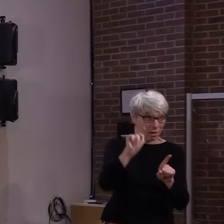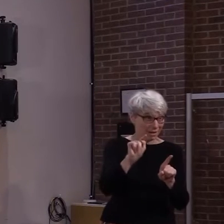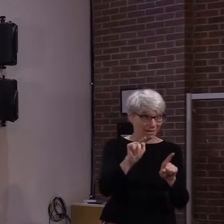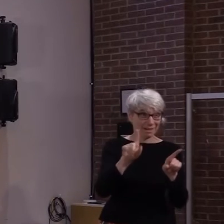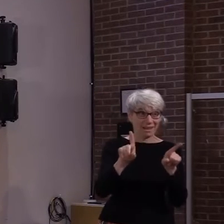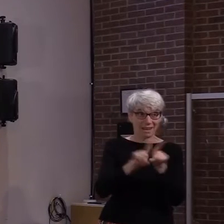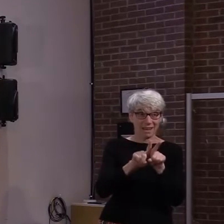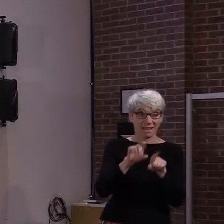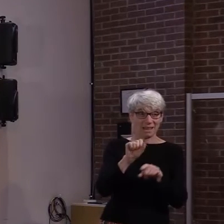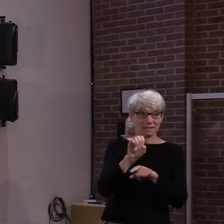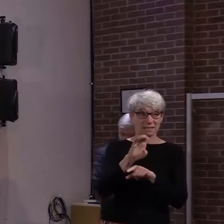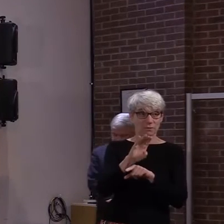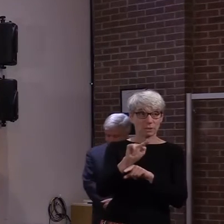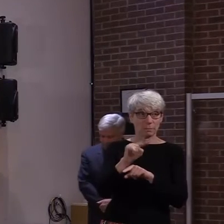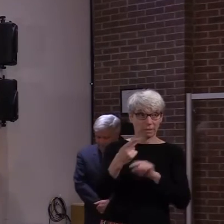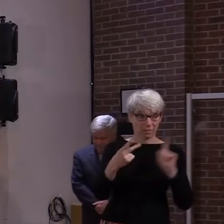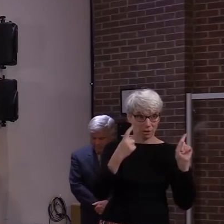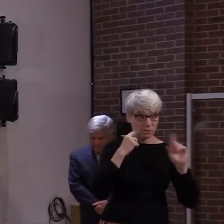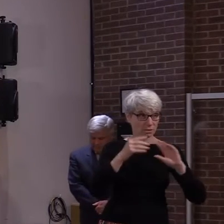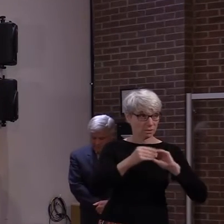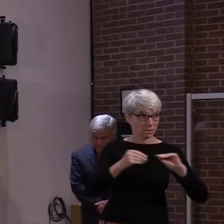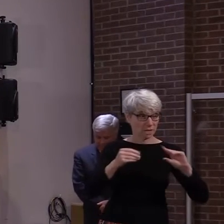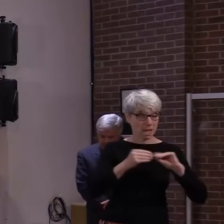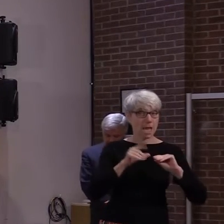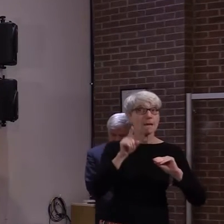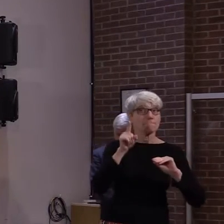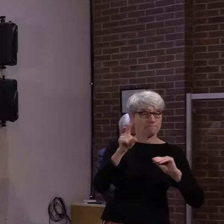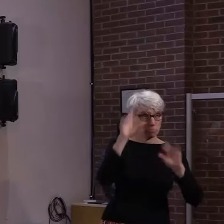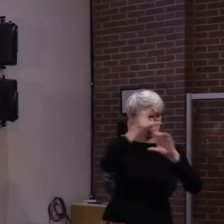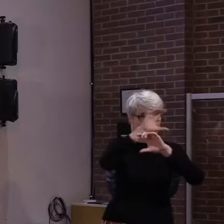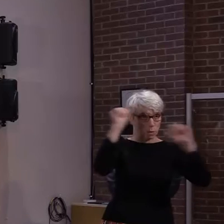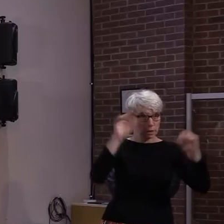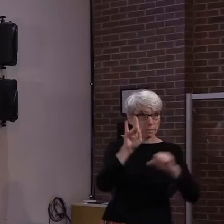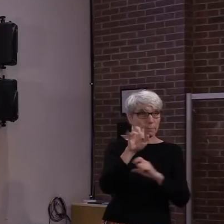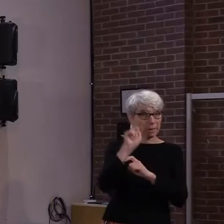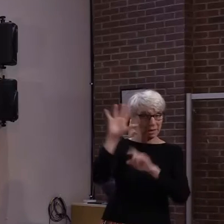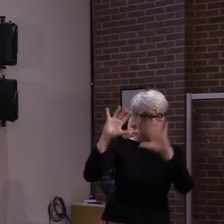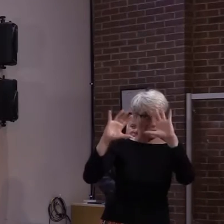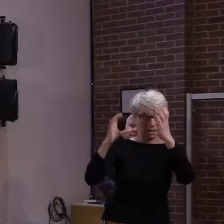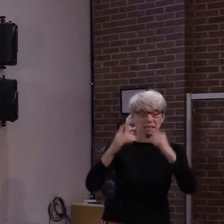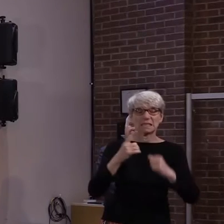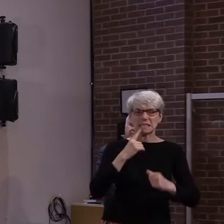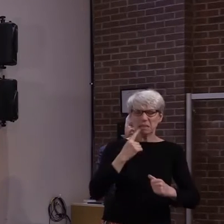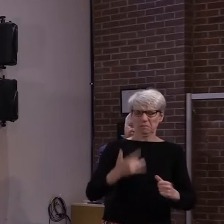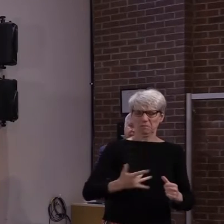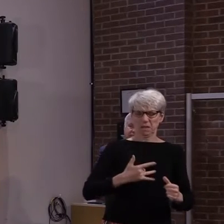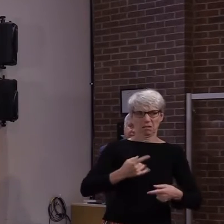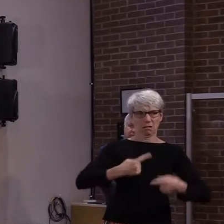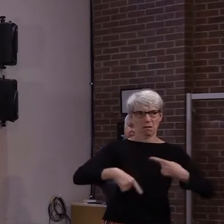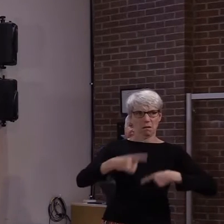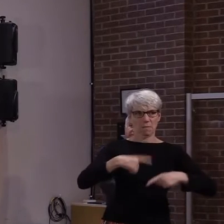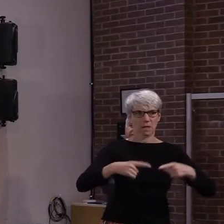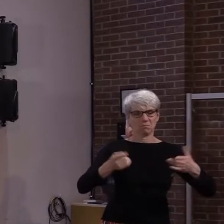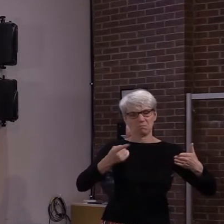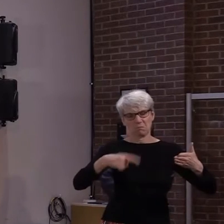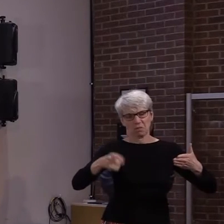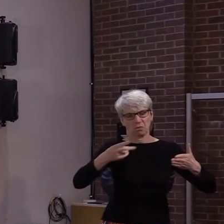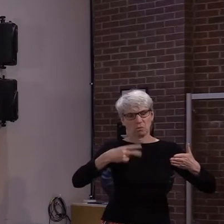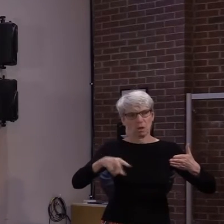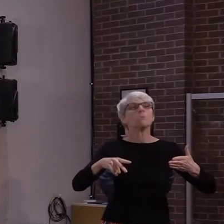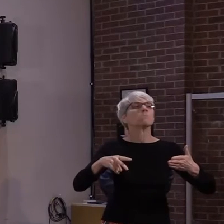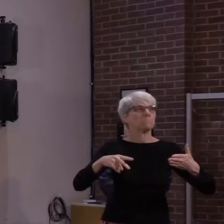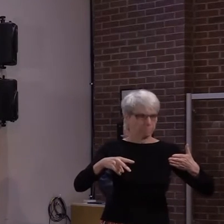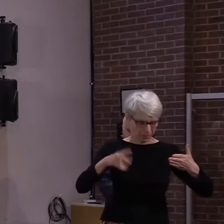from the Biden administration that planning is underway in the next 1 to 2 months regarding boosters for the entire